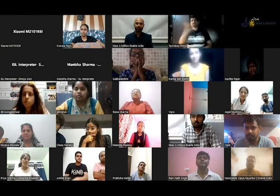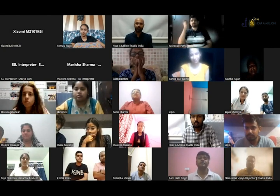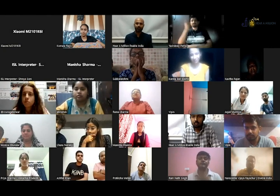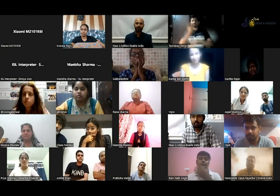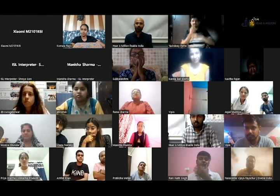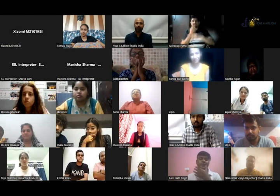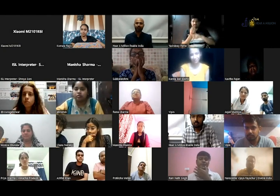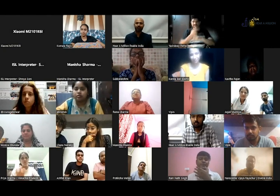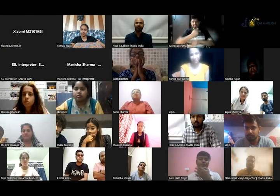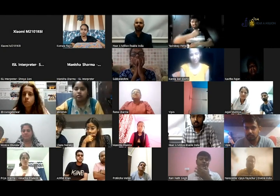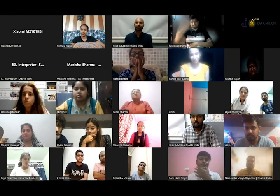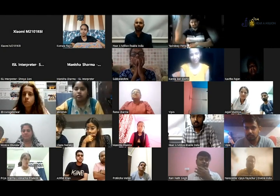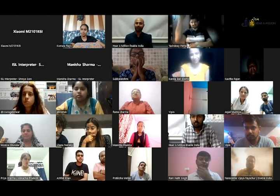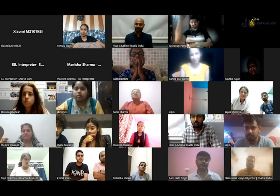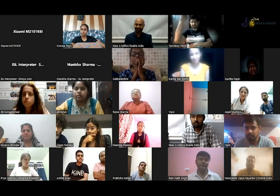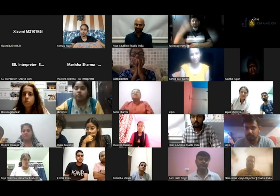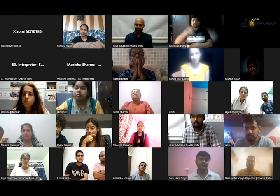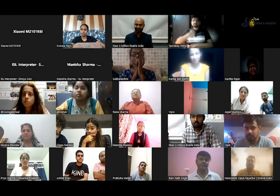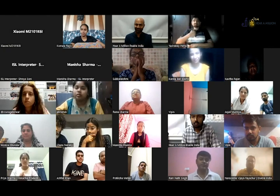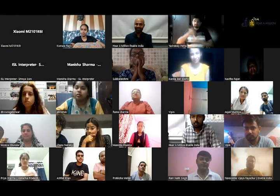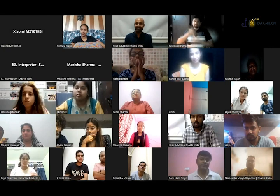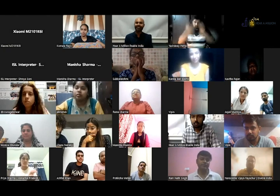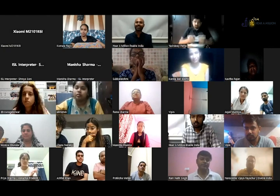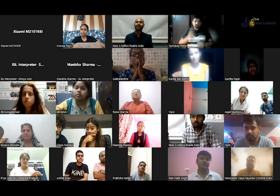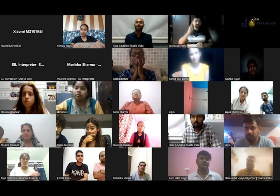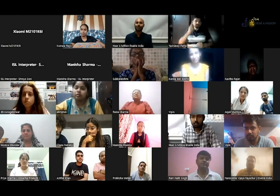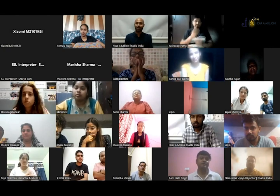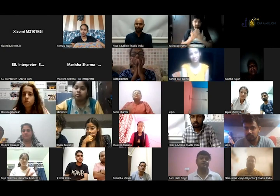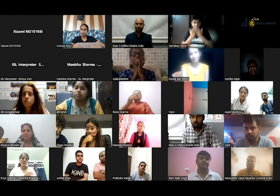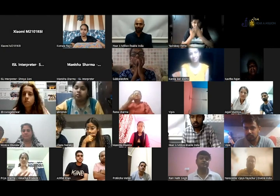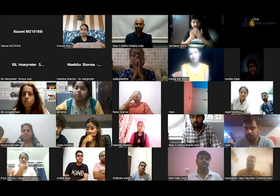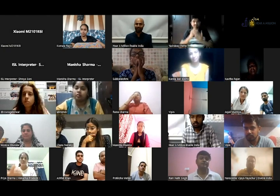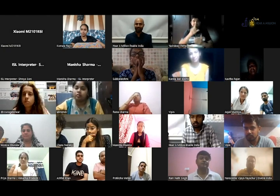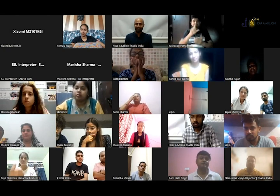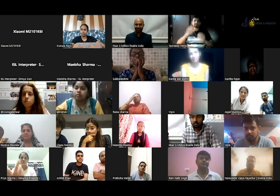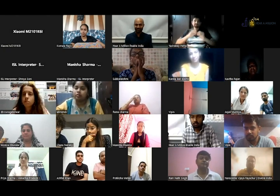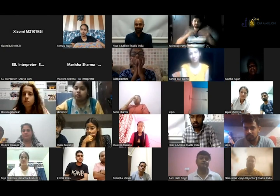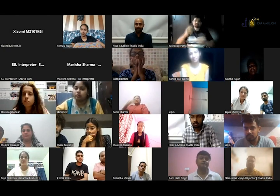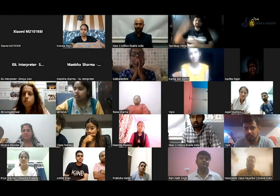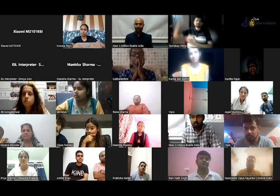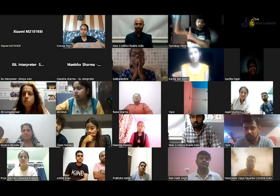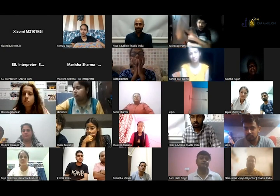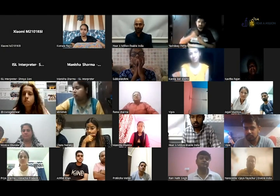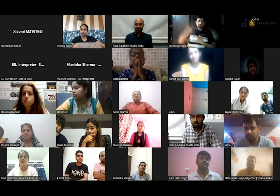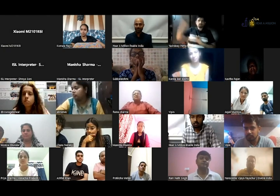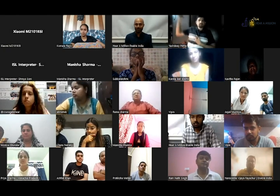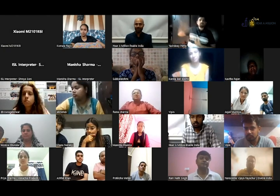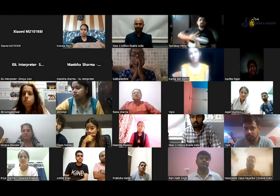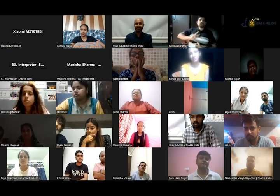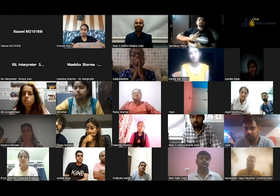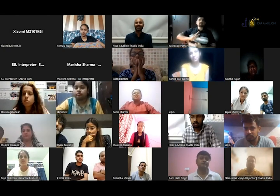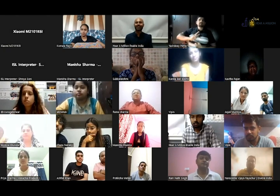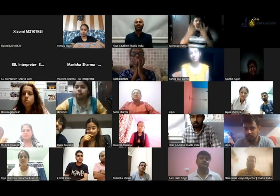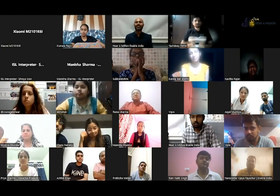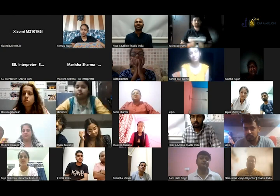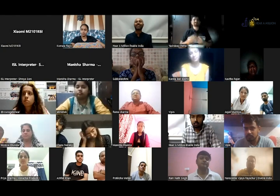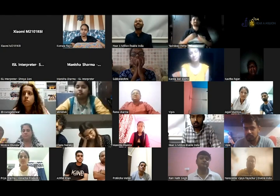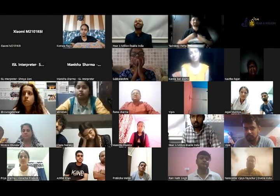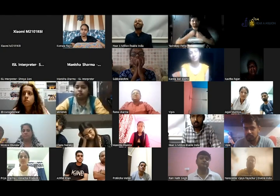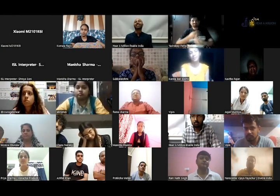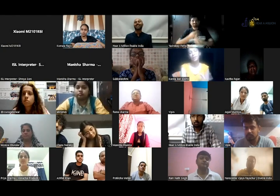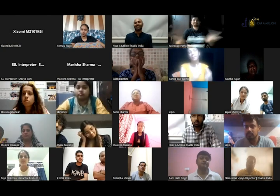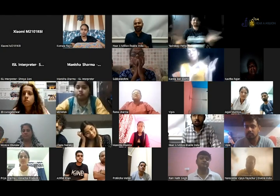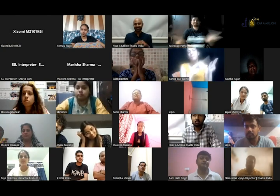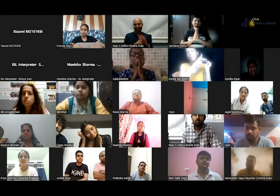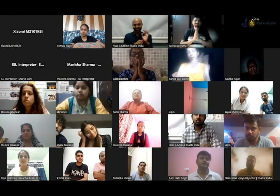that, yes, God stole a diamond, and I want that you all must study,